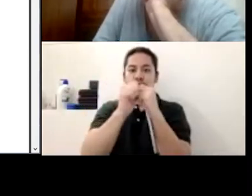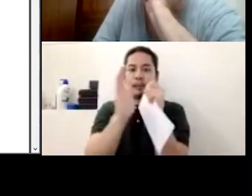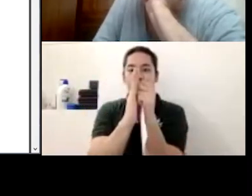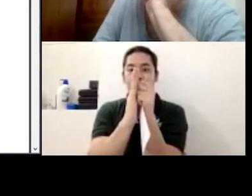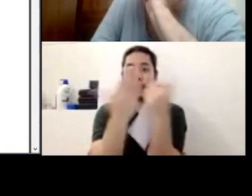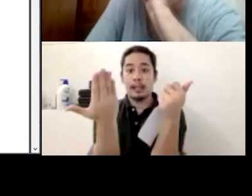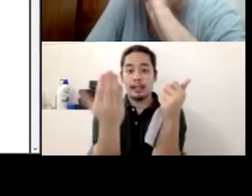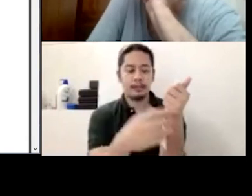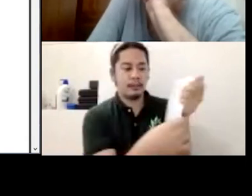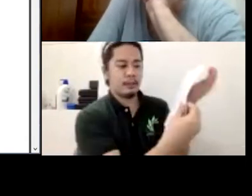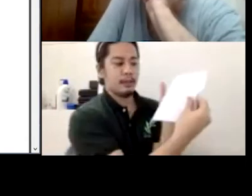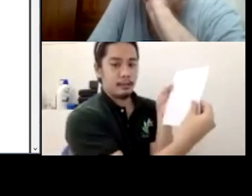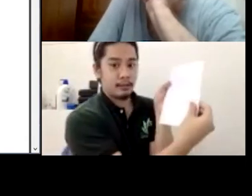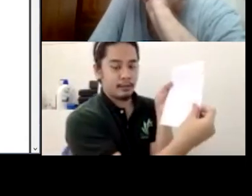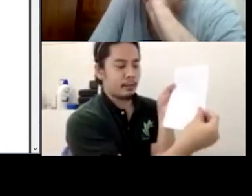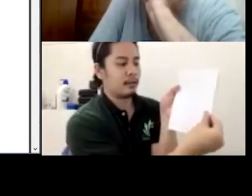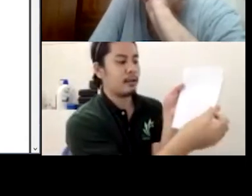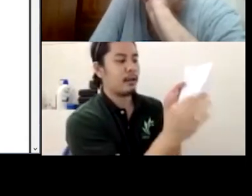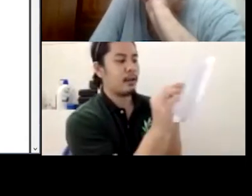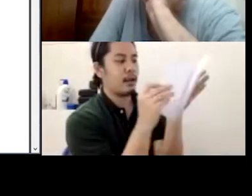so here's the title,